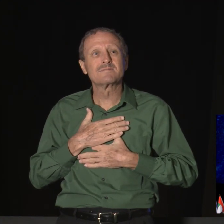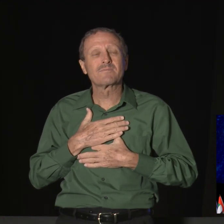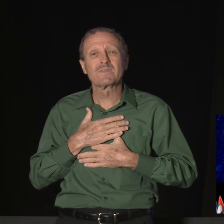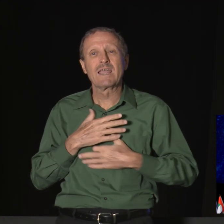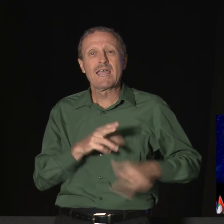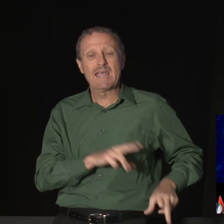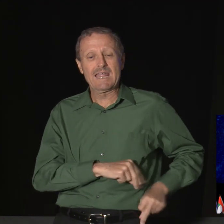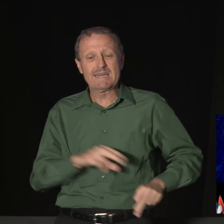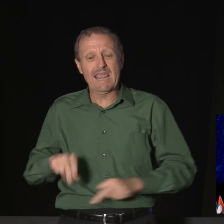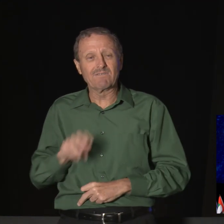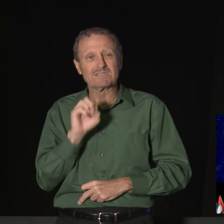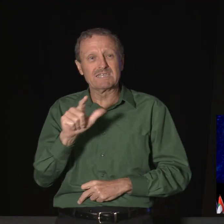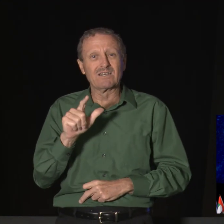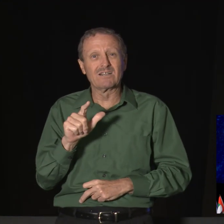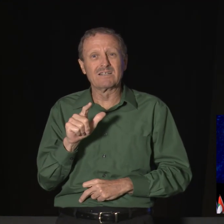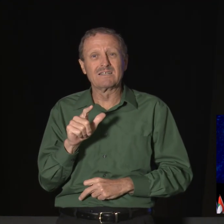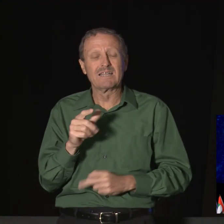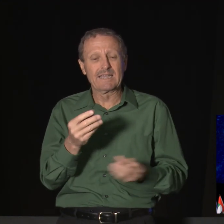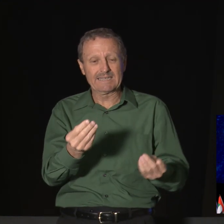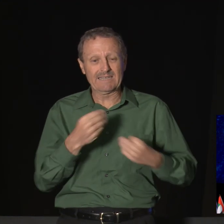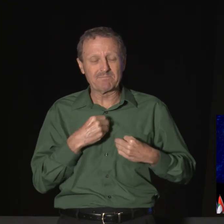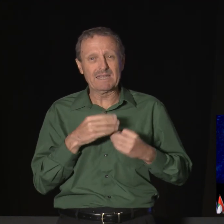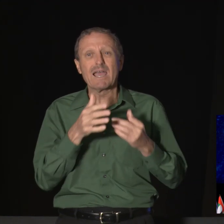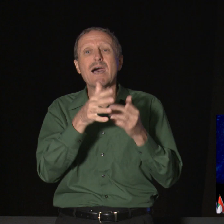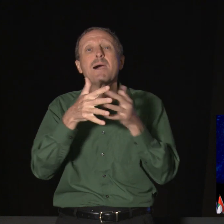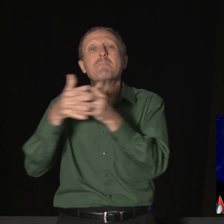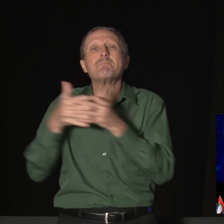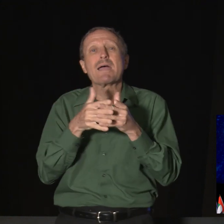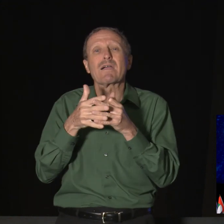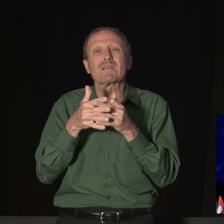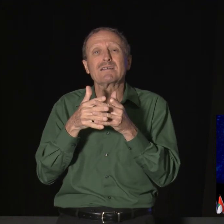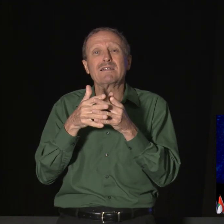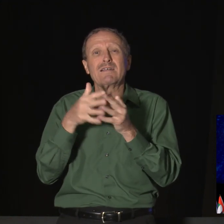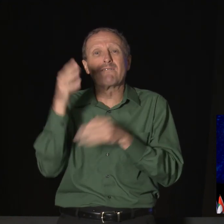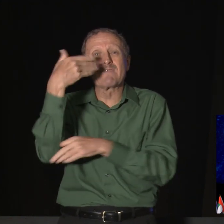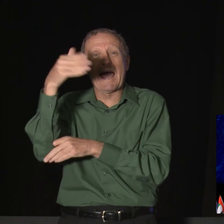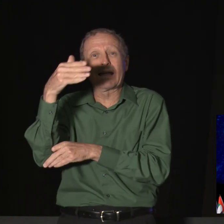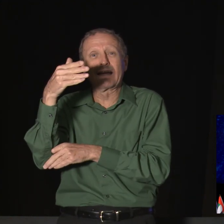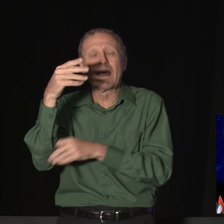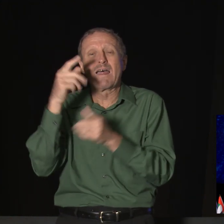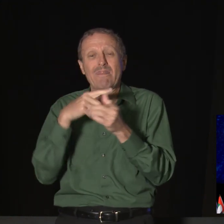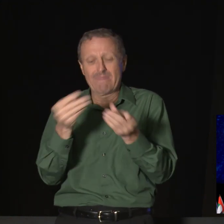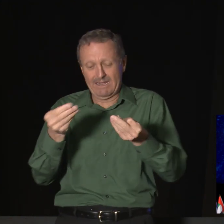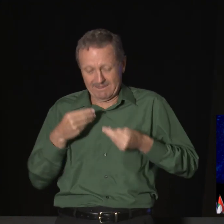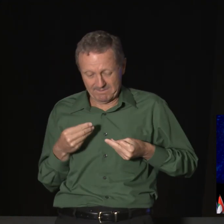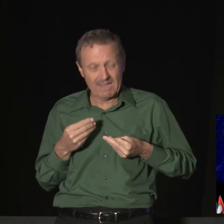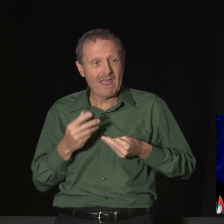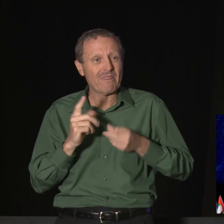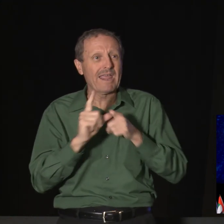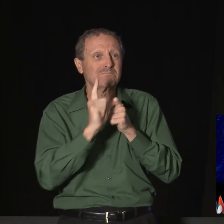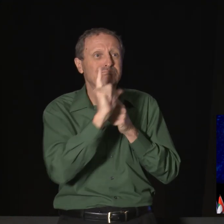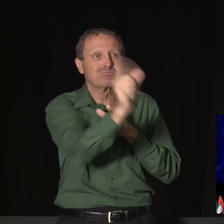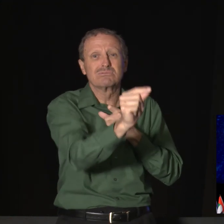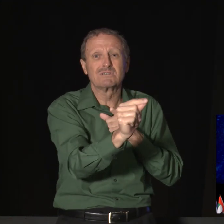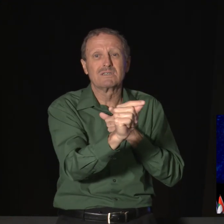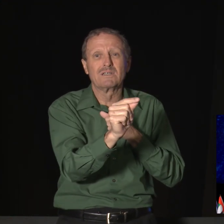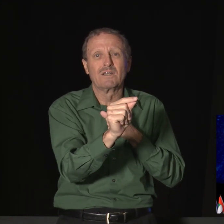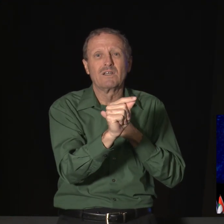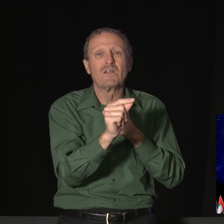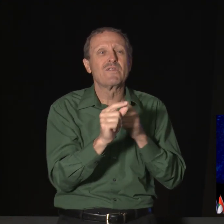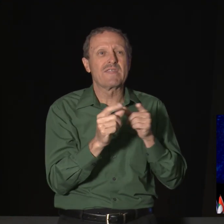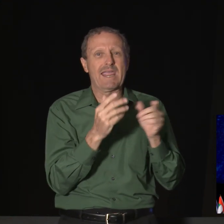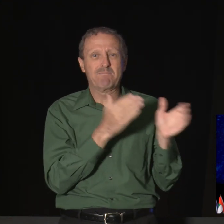Navy SEALs arrive at the door, hand me an American flag that's folded, and then disappear again into the night to take their own exit